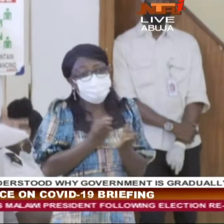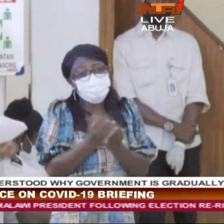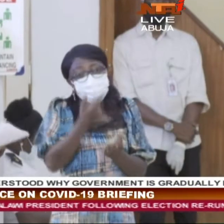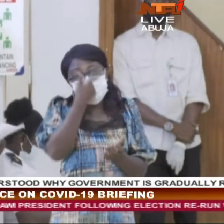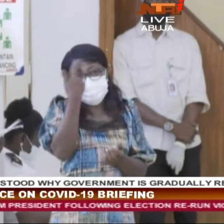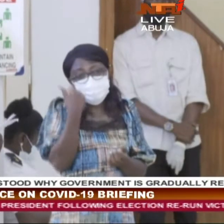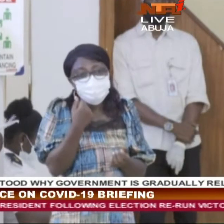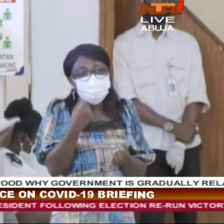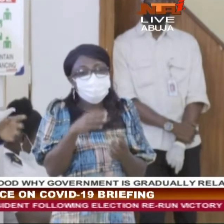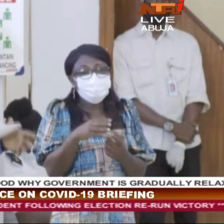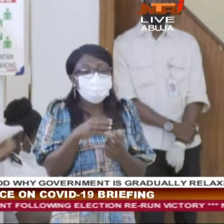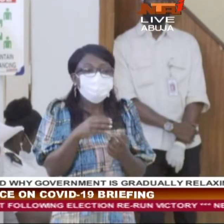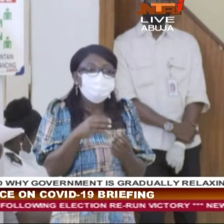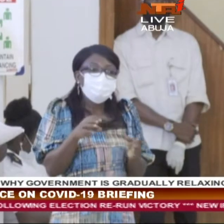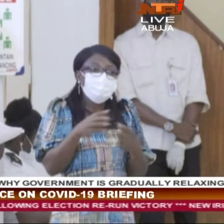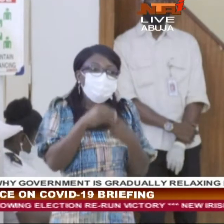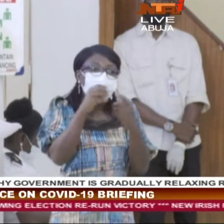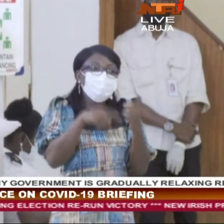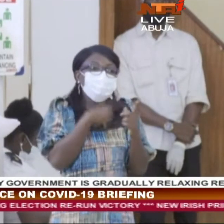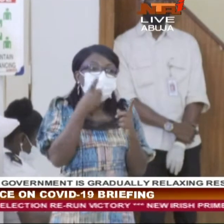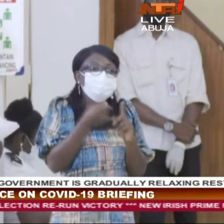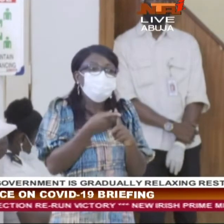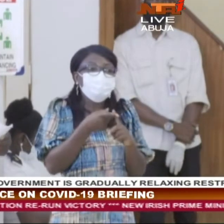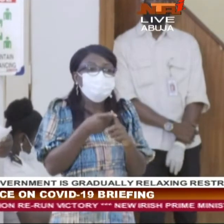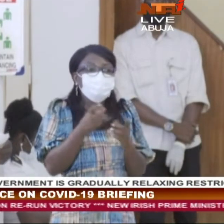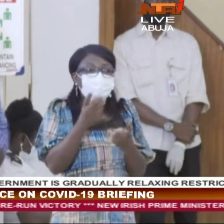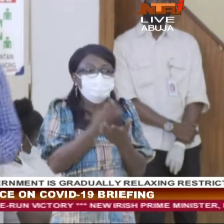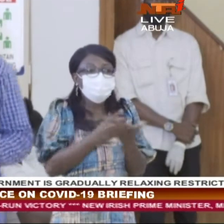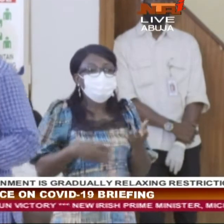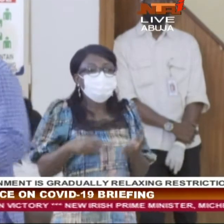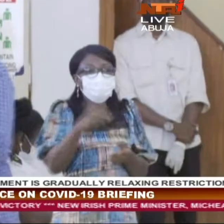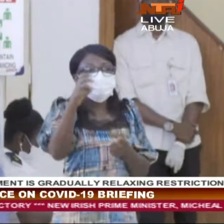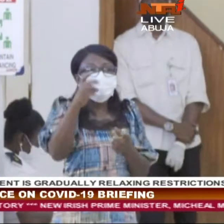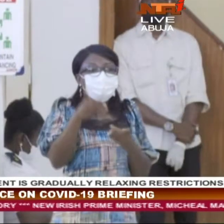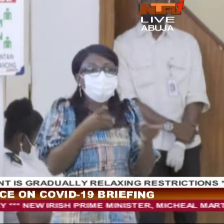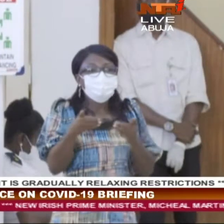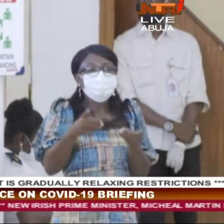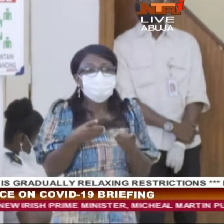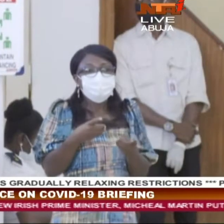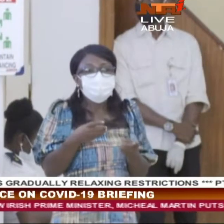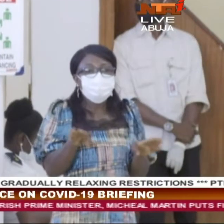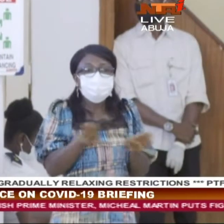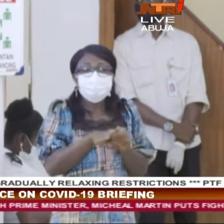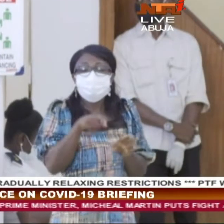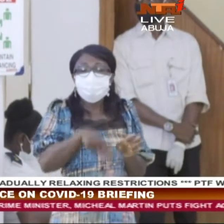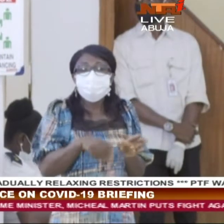in transit during curfew hours. Thank you.